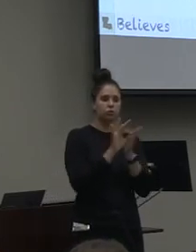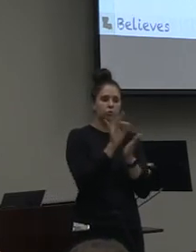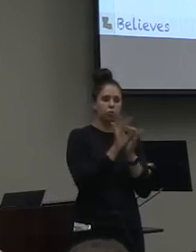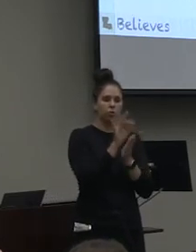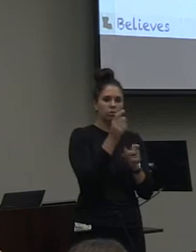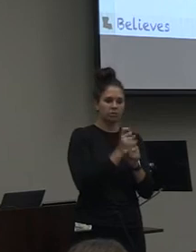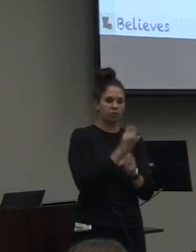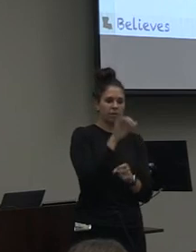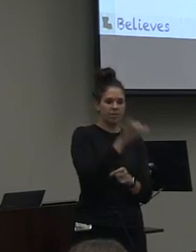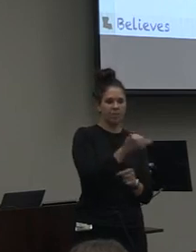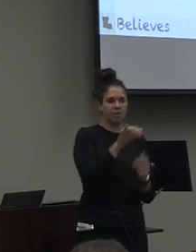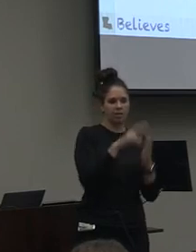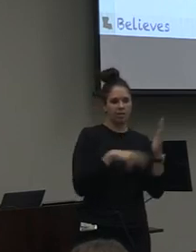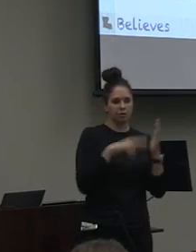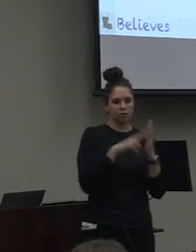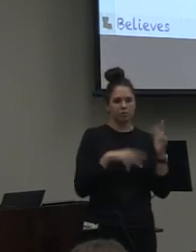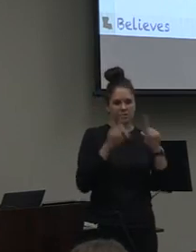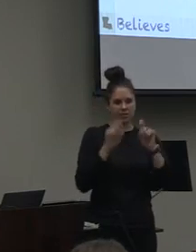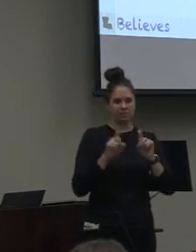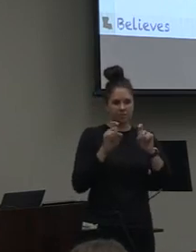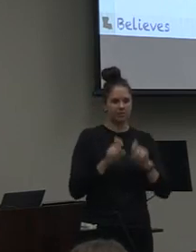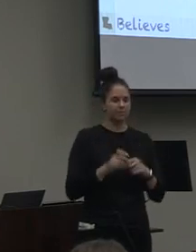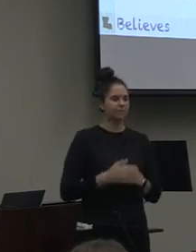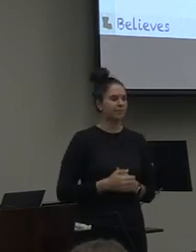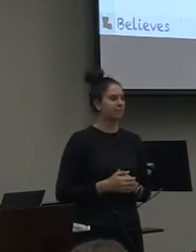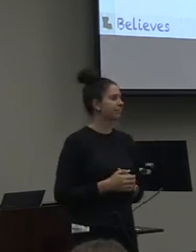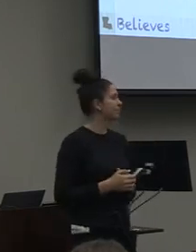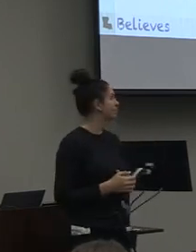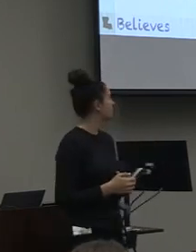that literacy assessment.